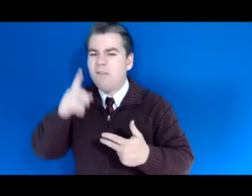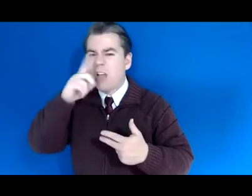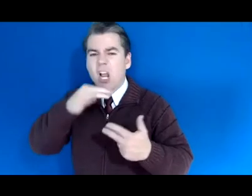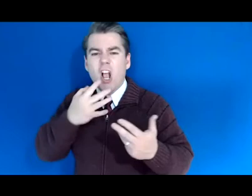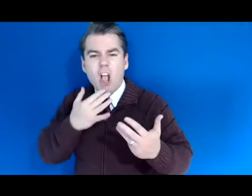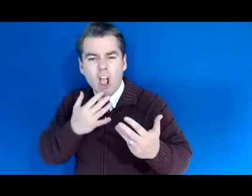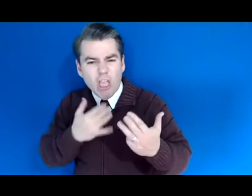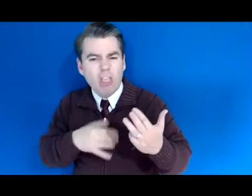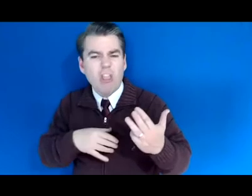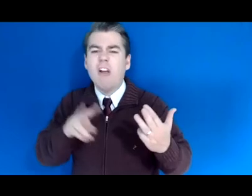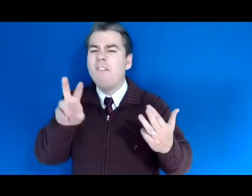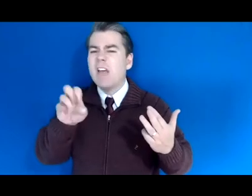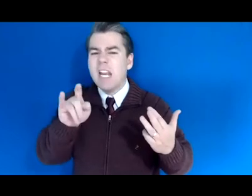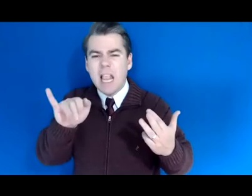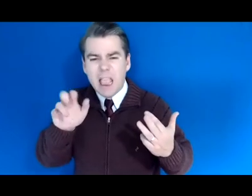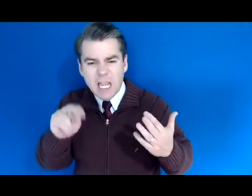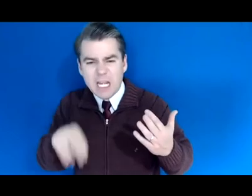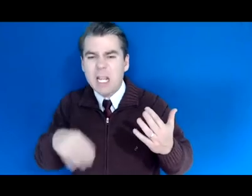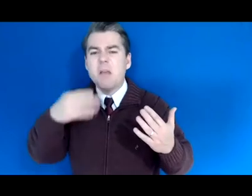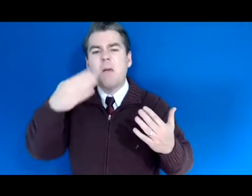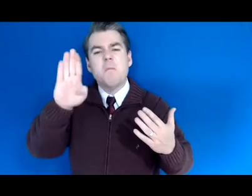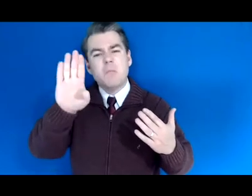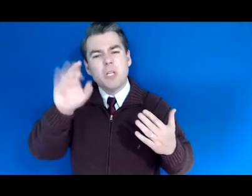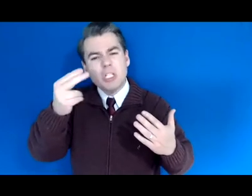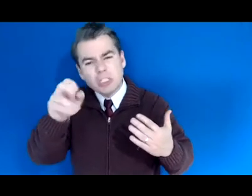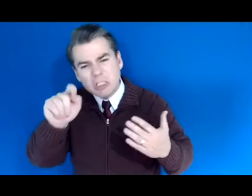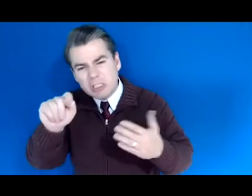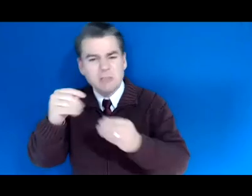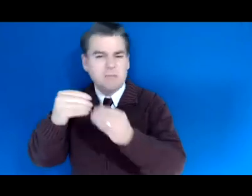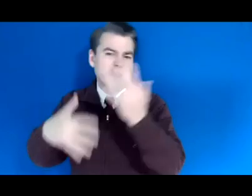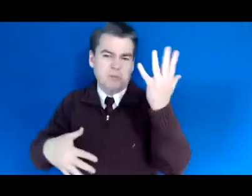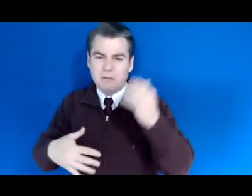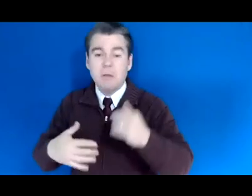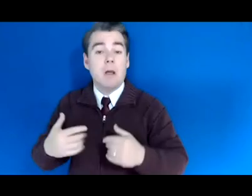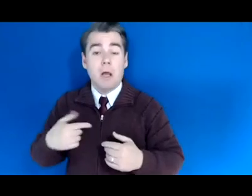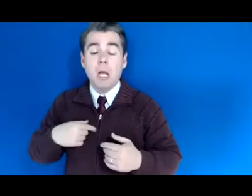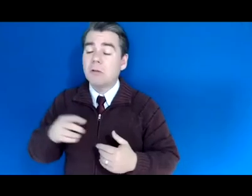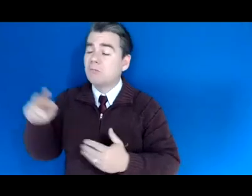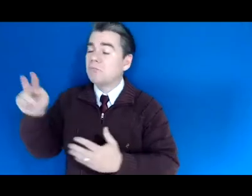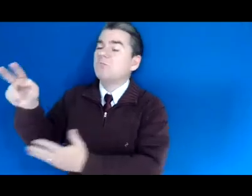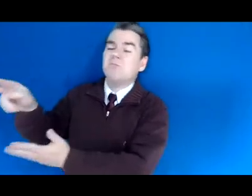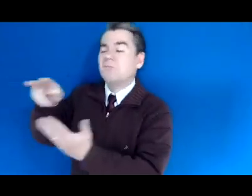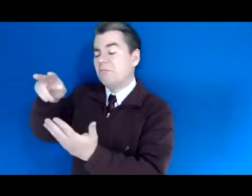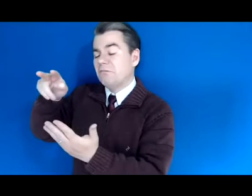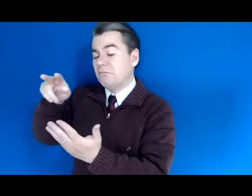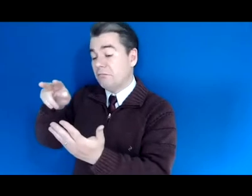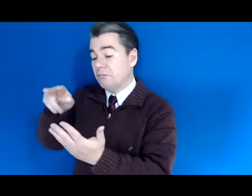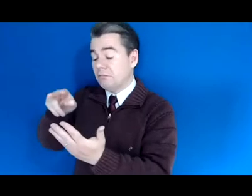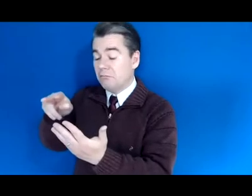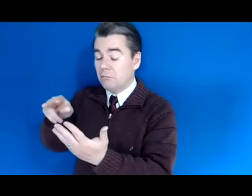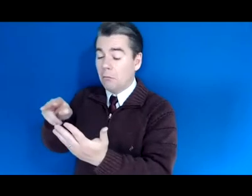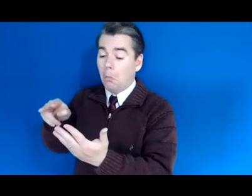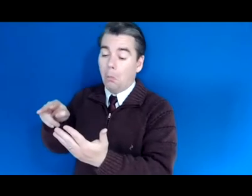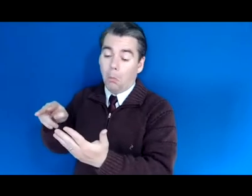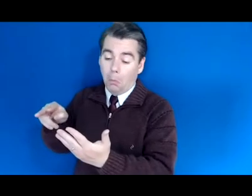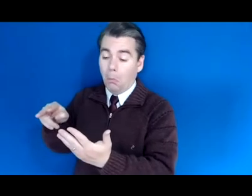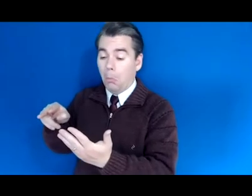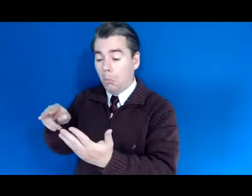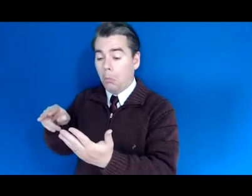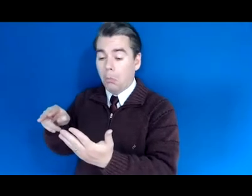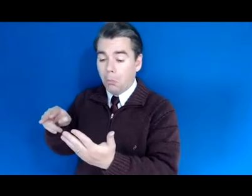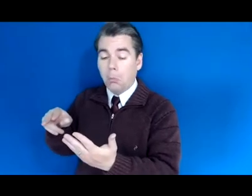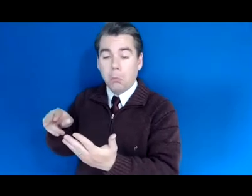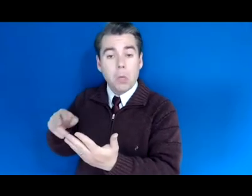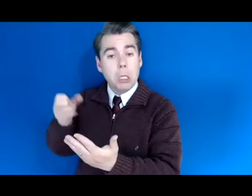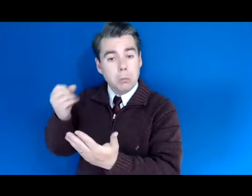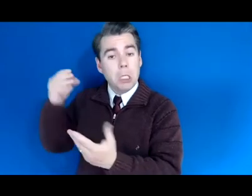vanillin, BHT, etc. I was pleasantly surprised by the ingredient list and found many of the ingredients